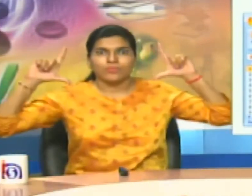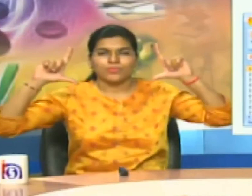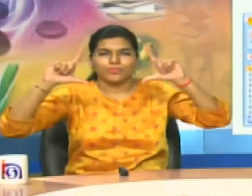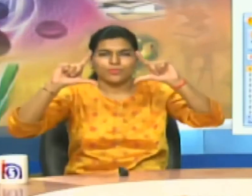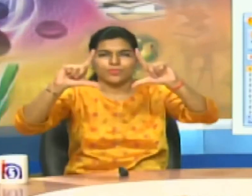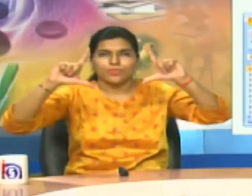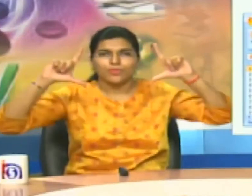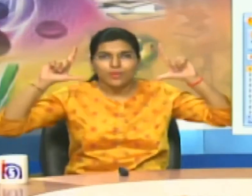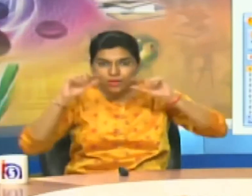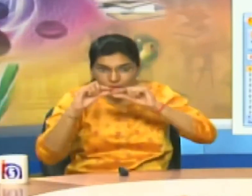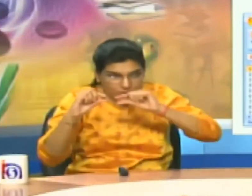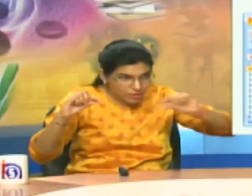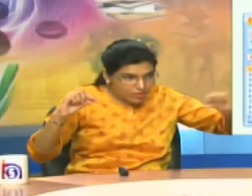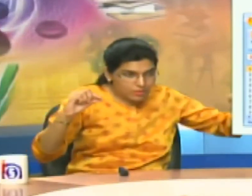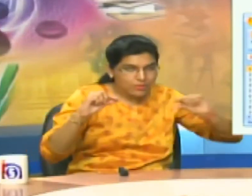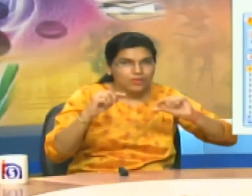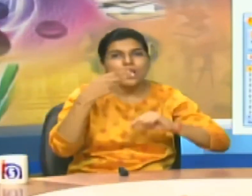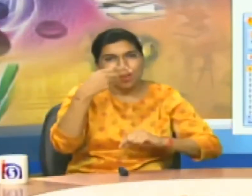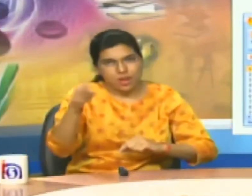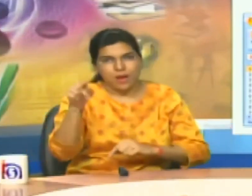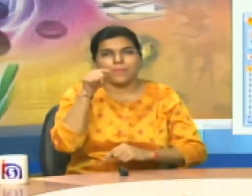that is at the bottom of the screen.